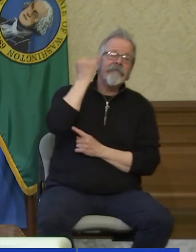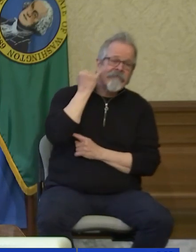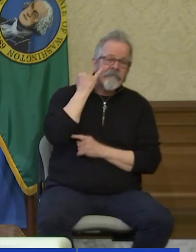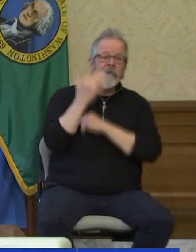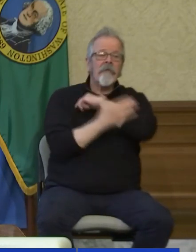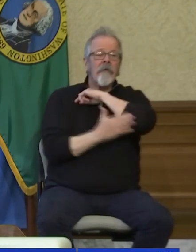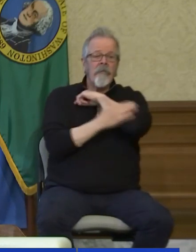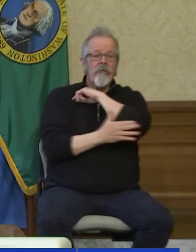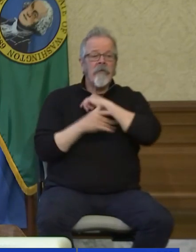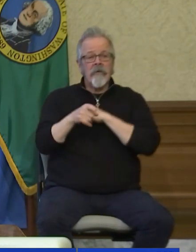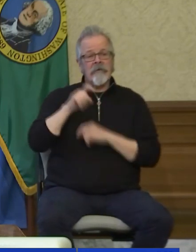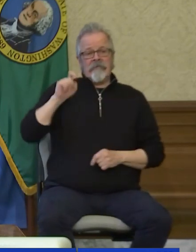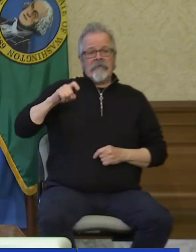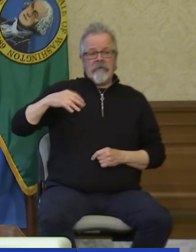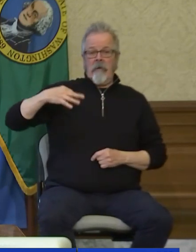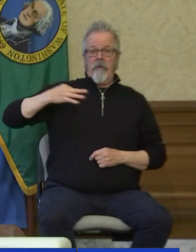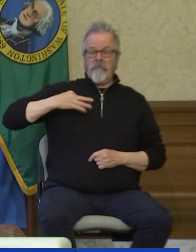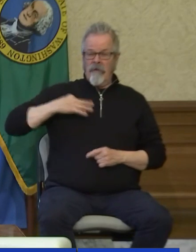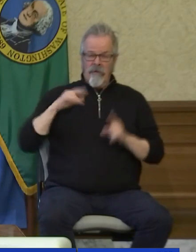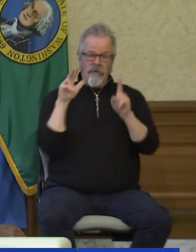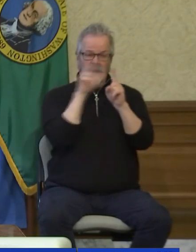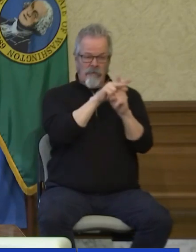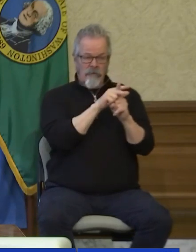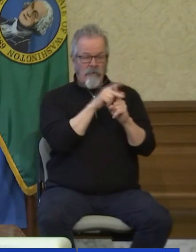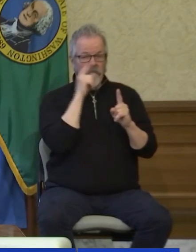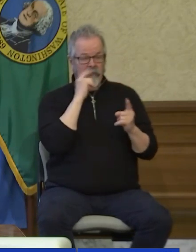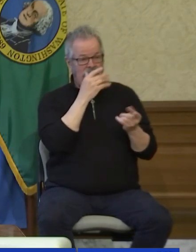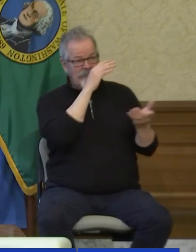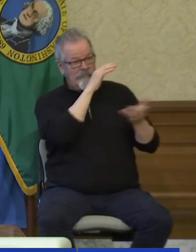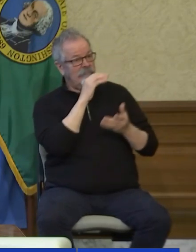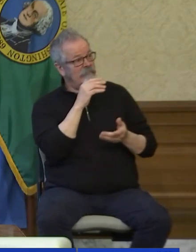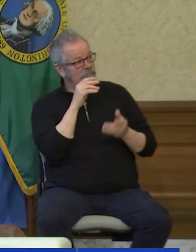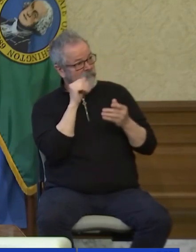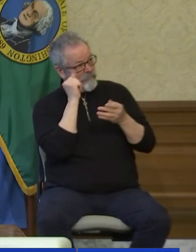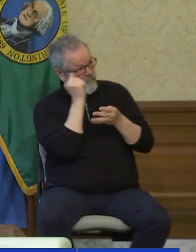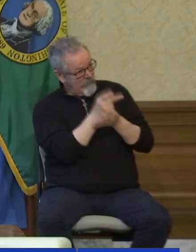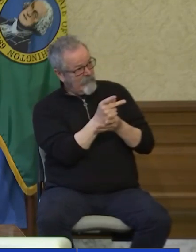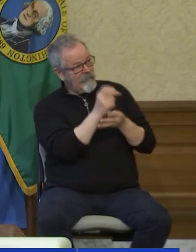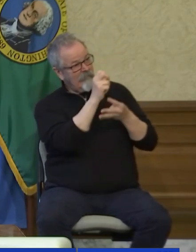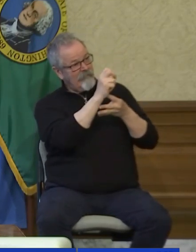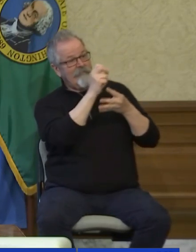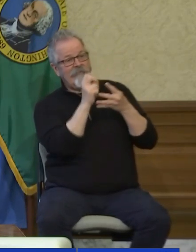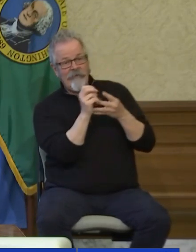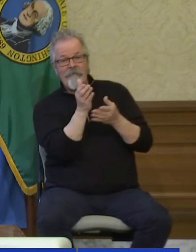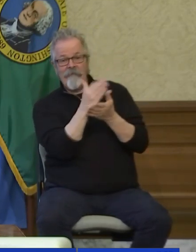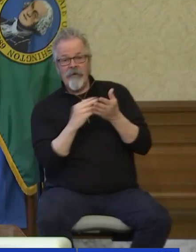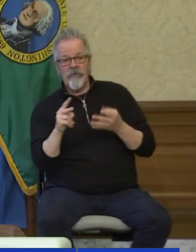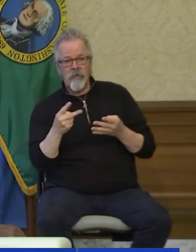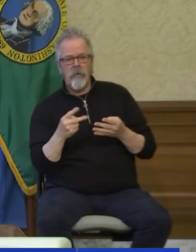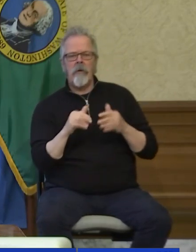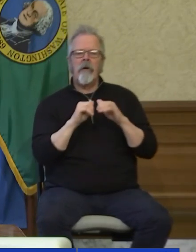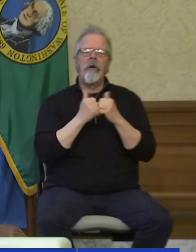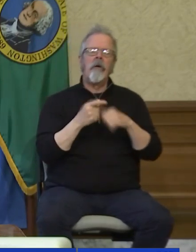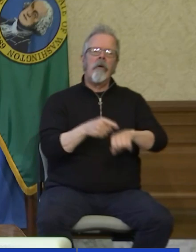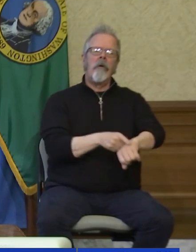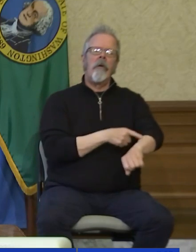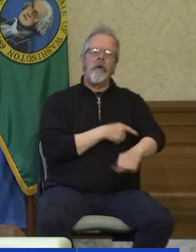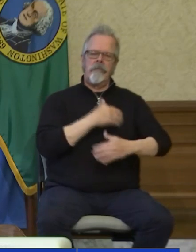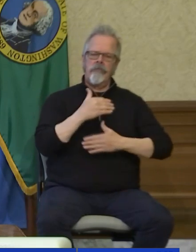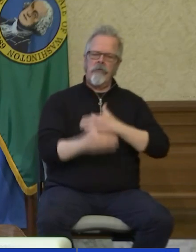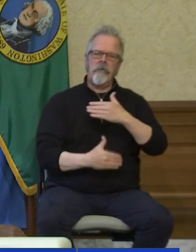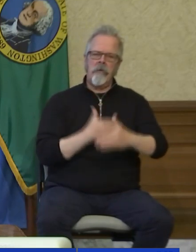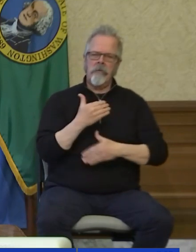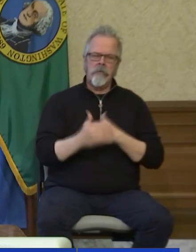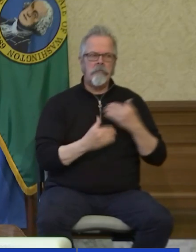on to that one question, we're seeing in California, a county specifically is defying the governor's